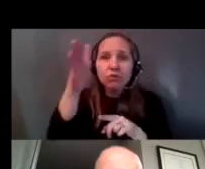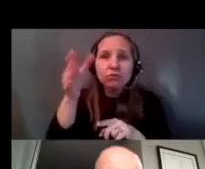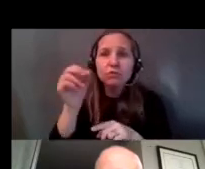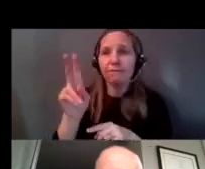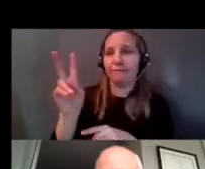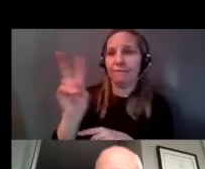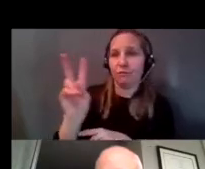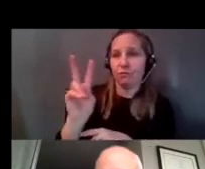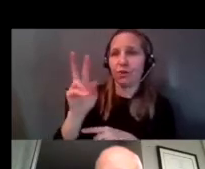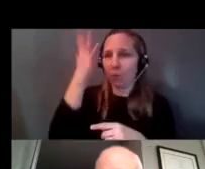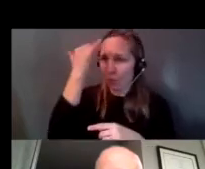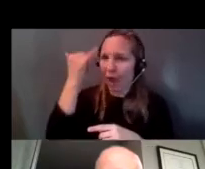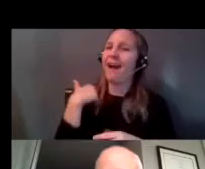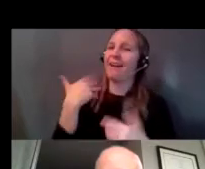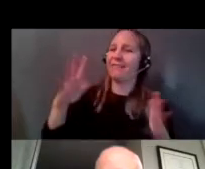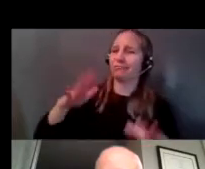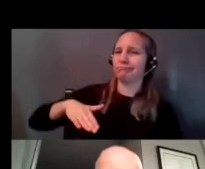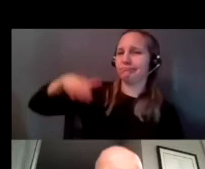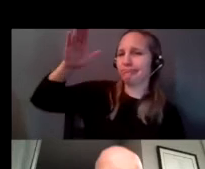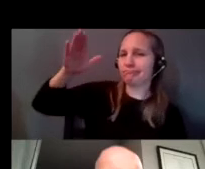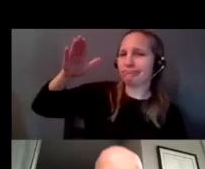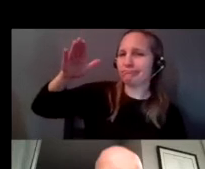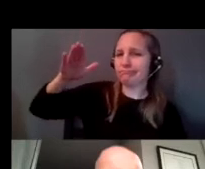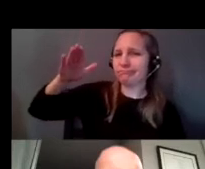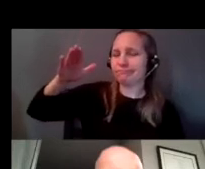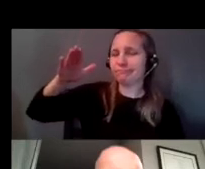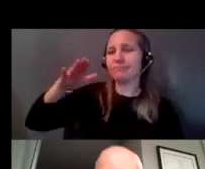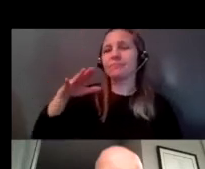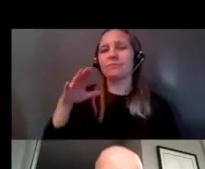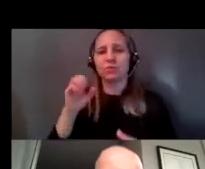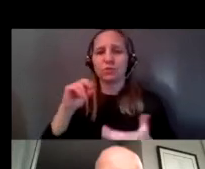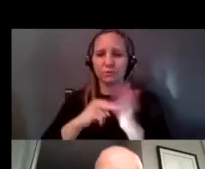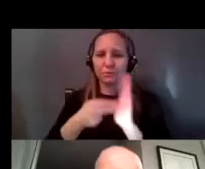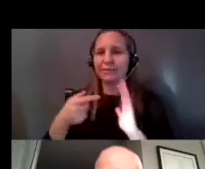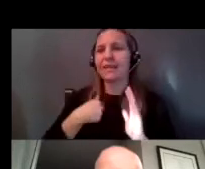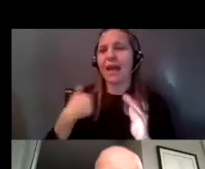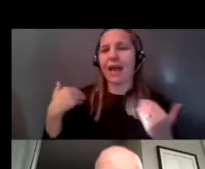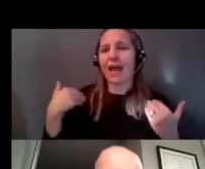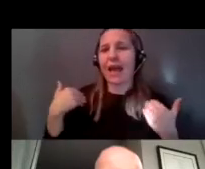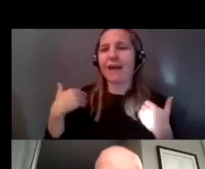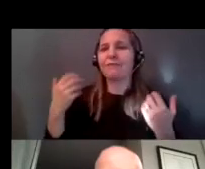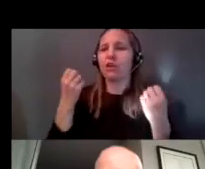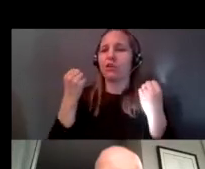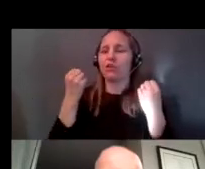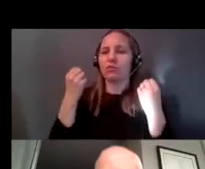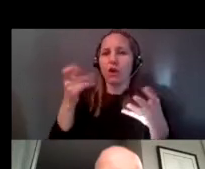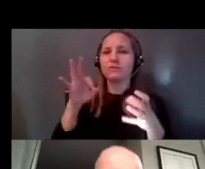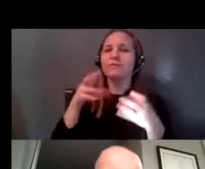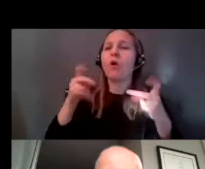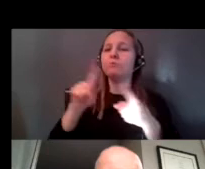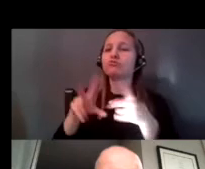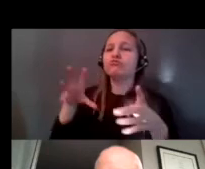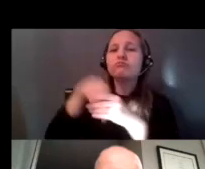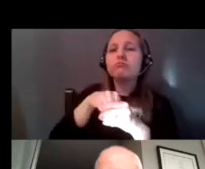having grown up here. And I get to do a lot of this work and dreaming about our future through my role at City Hive, where we work